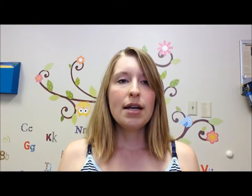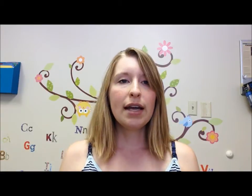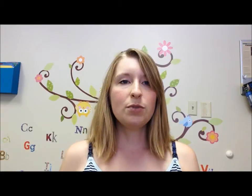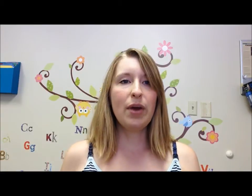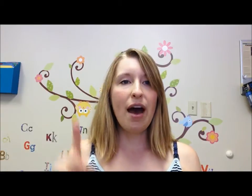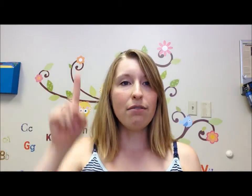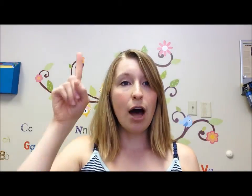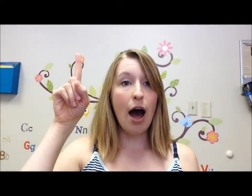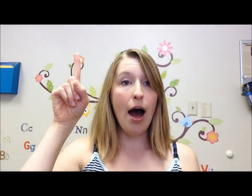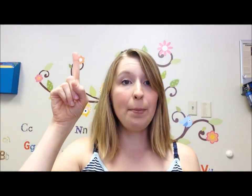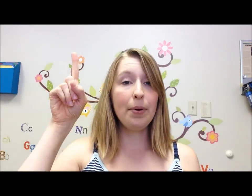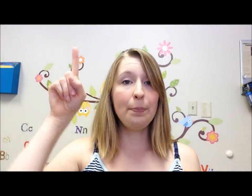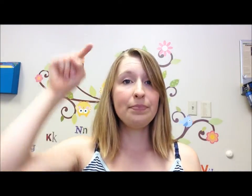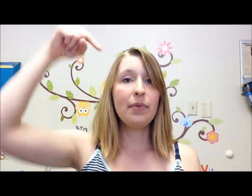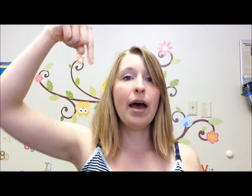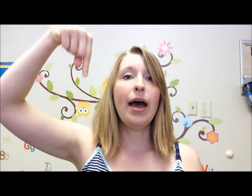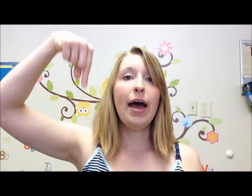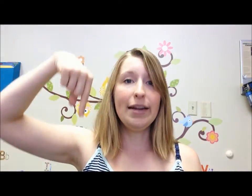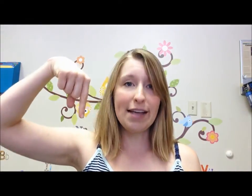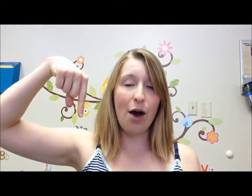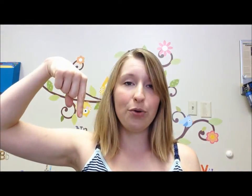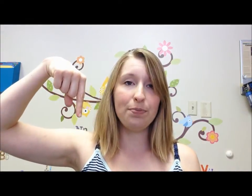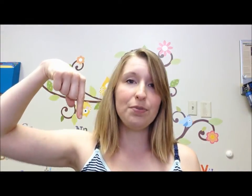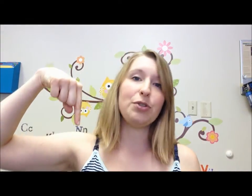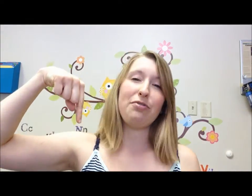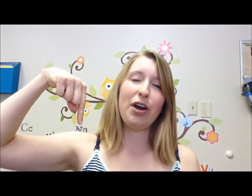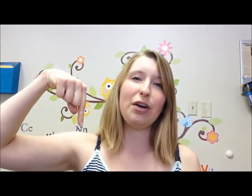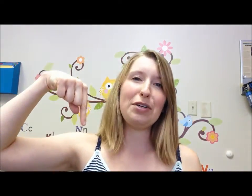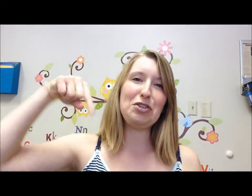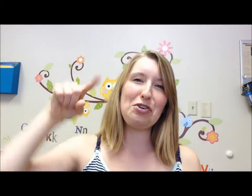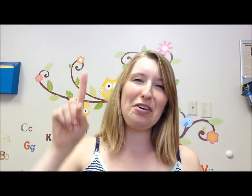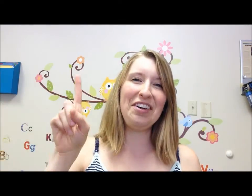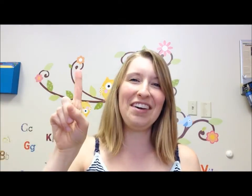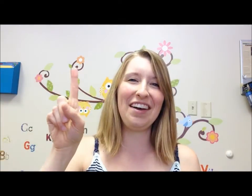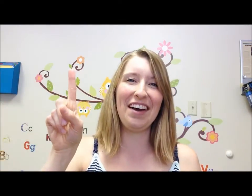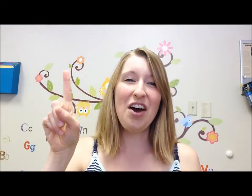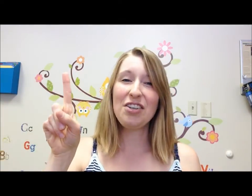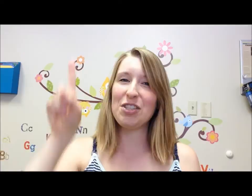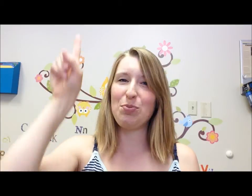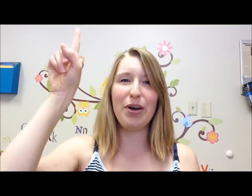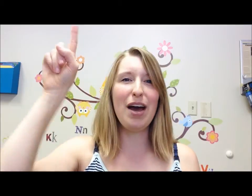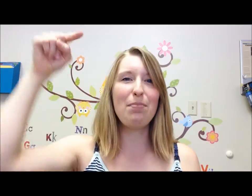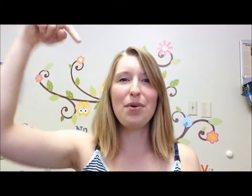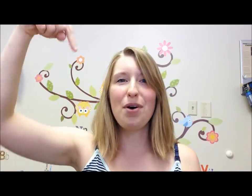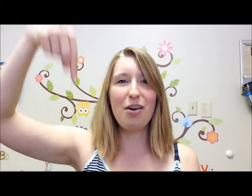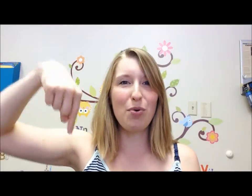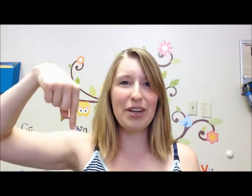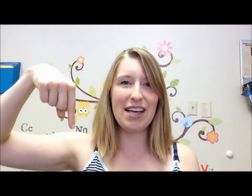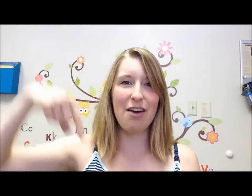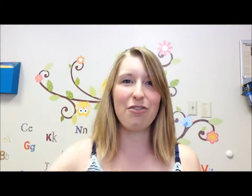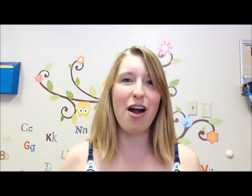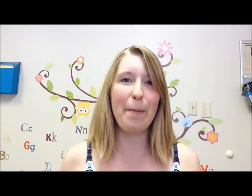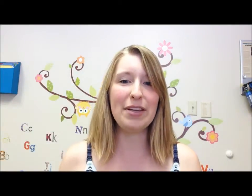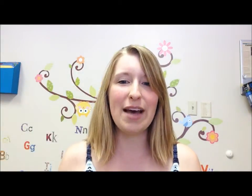Next we have up and down. Those are very original. Just point up or point down for up and down.